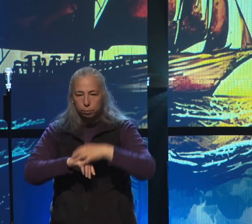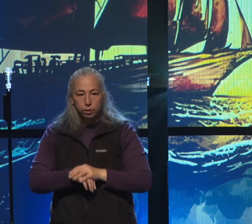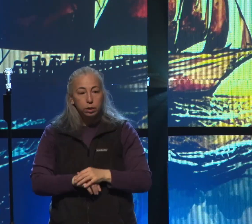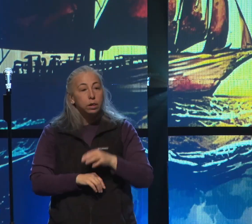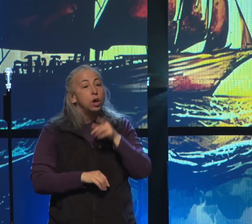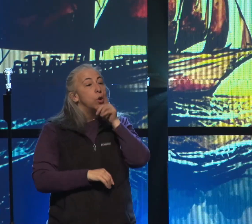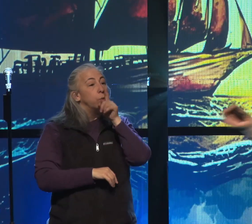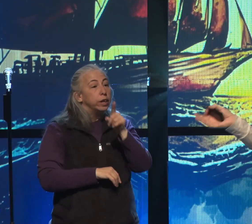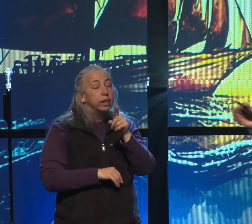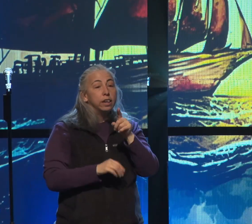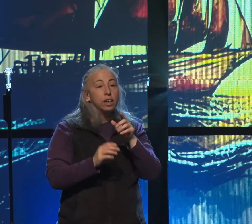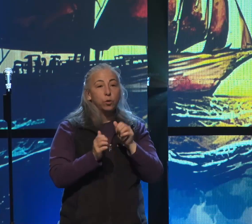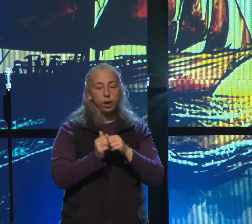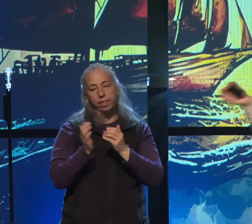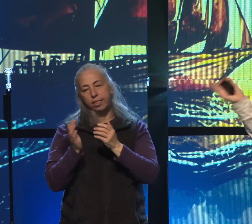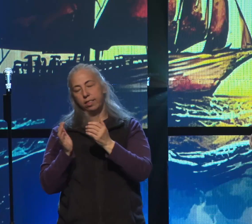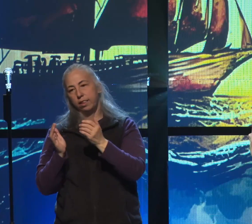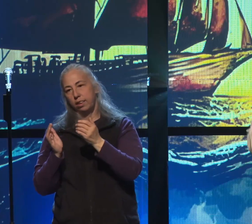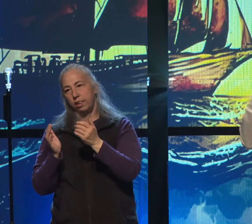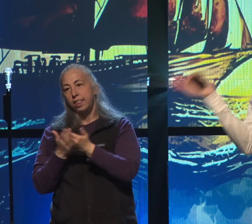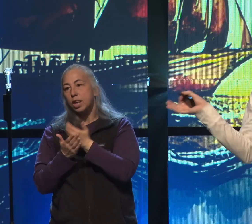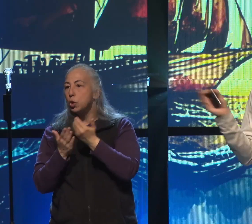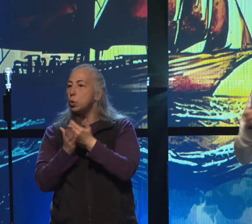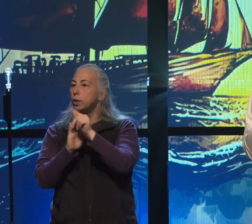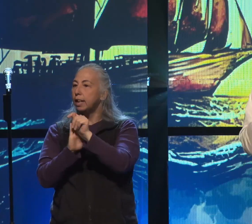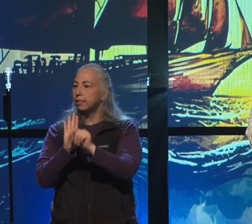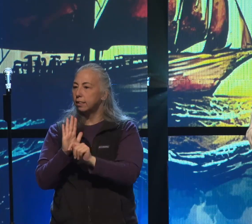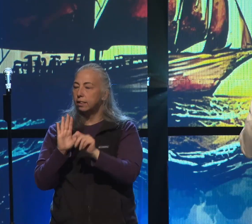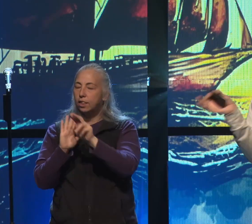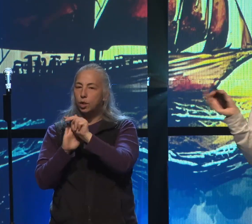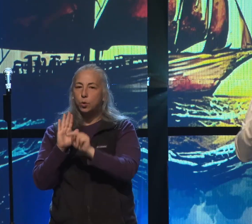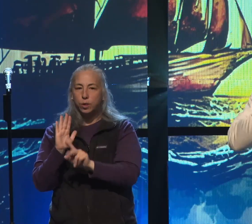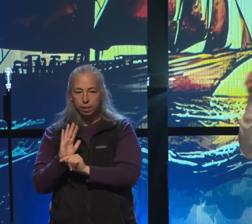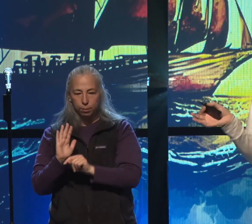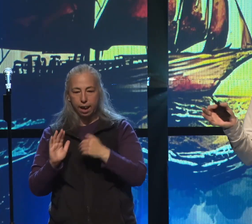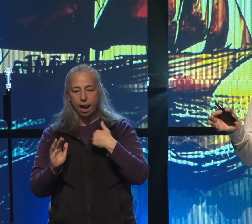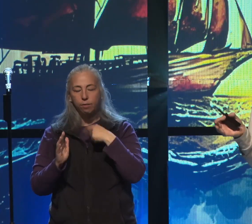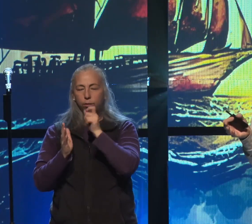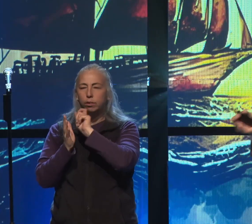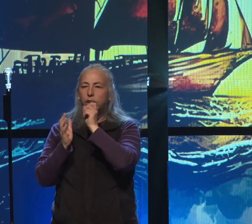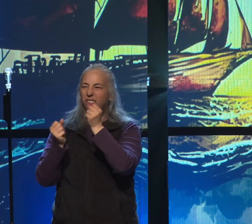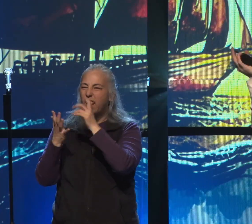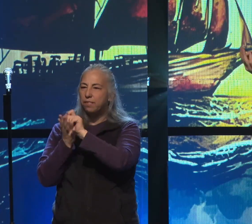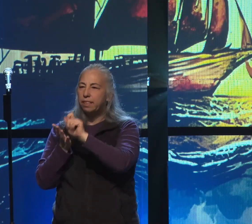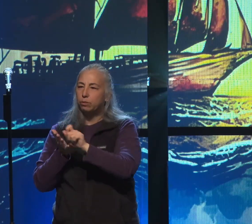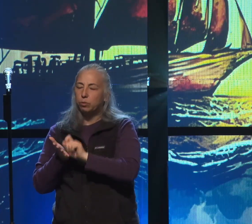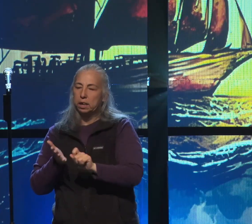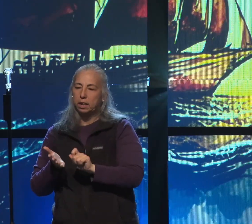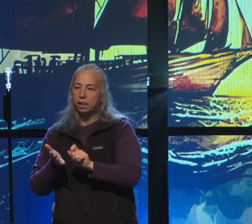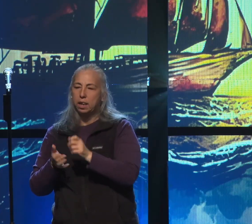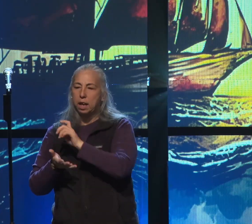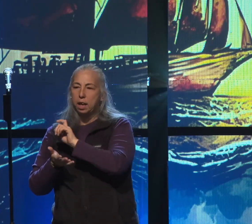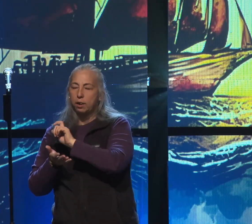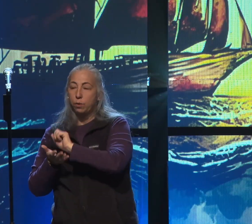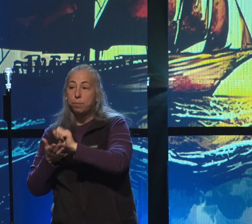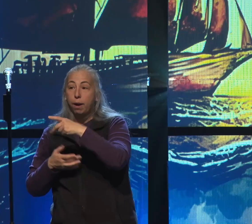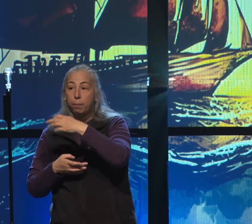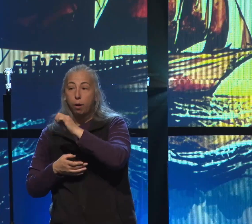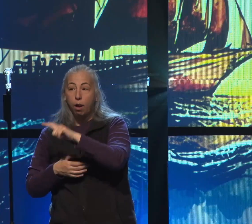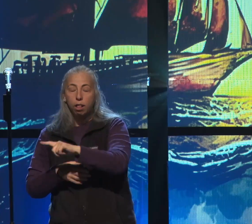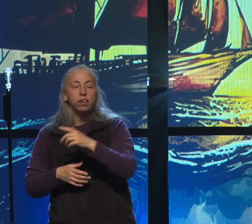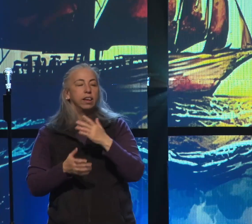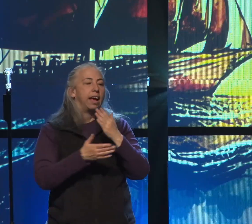Paul, right? So in the New Testament, we have stuff that says was written by Paul. Most scholars think was never written by Paul. So just a little sidebar. In the